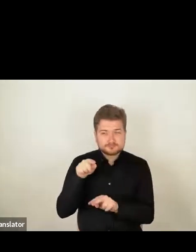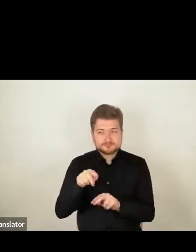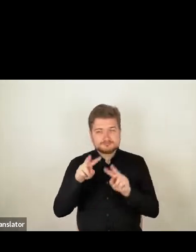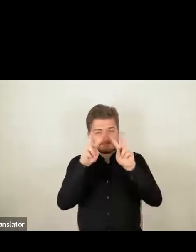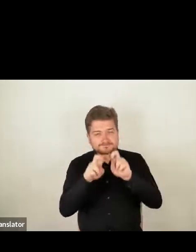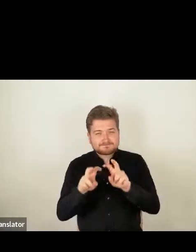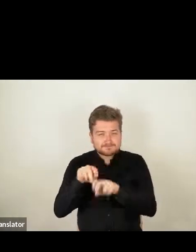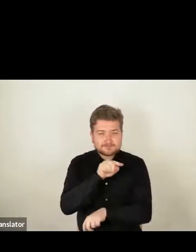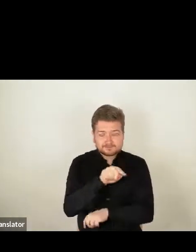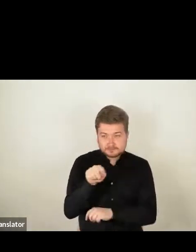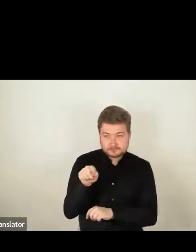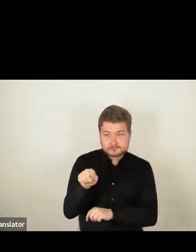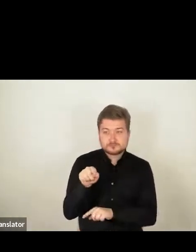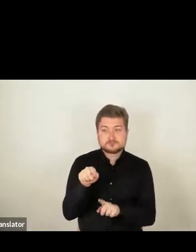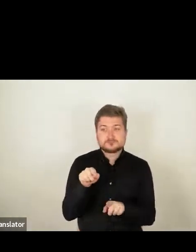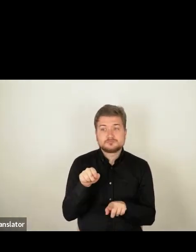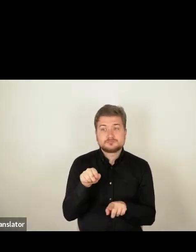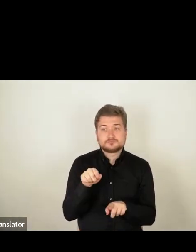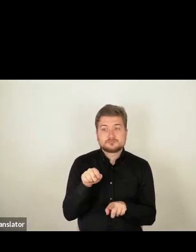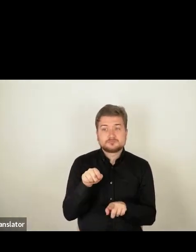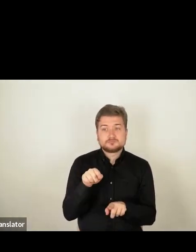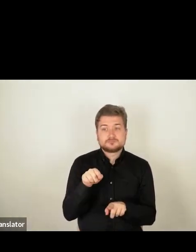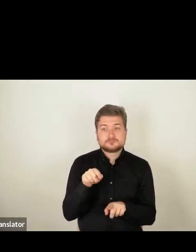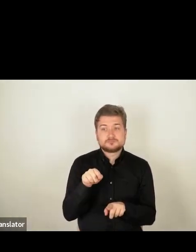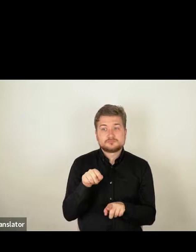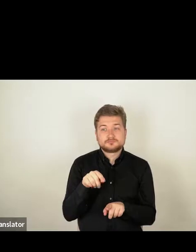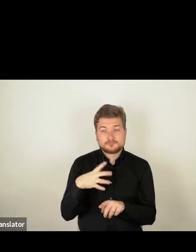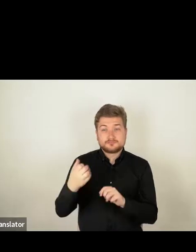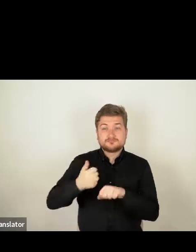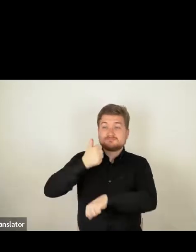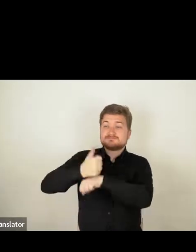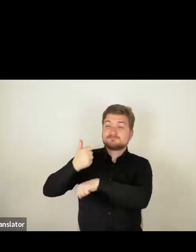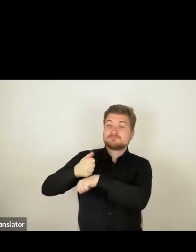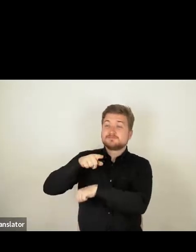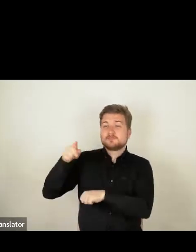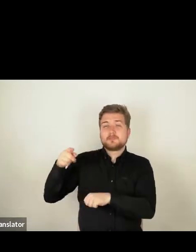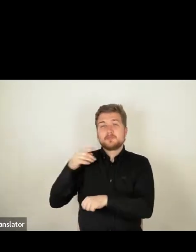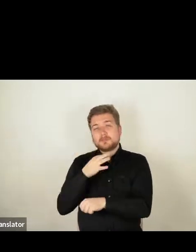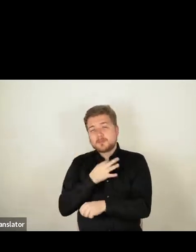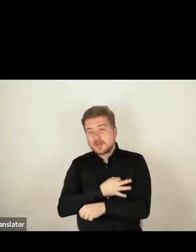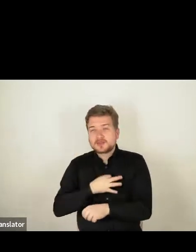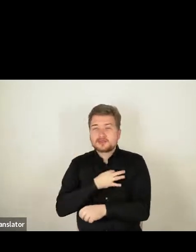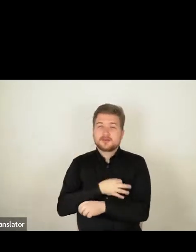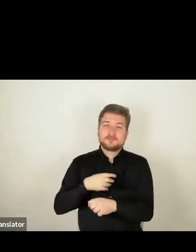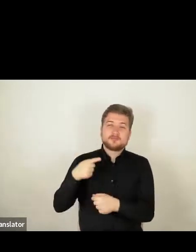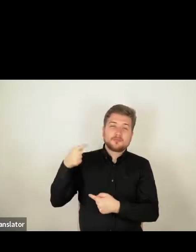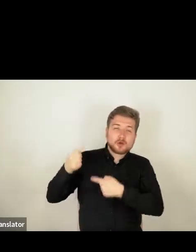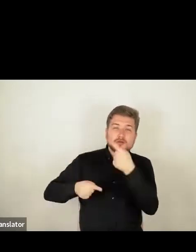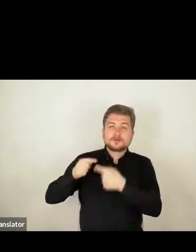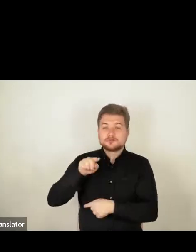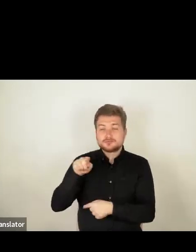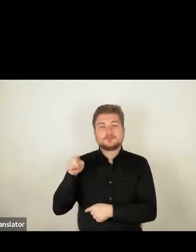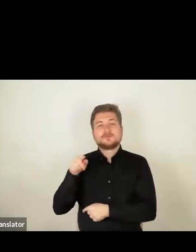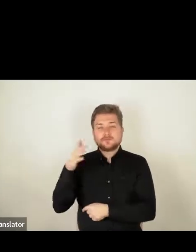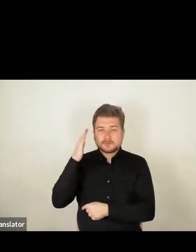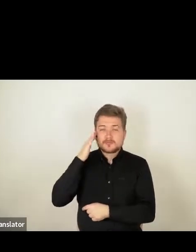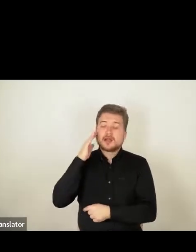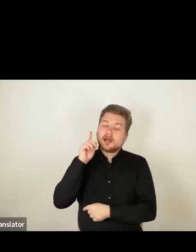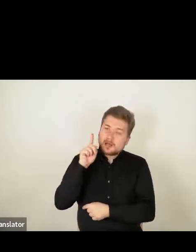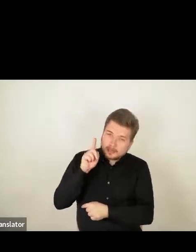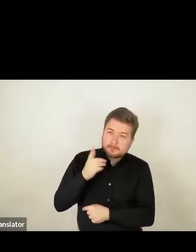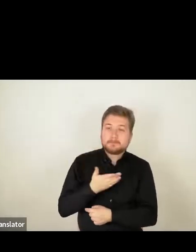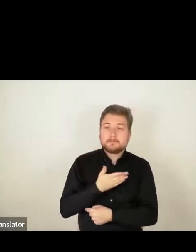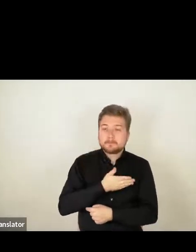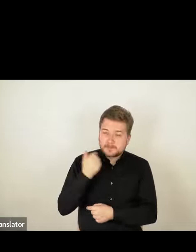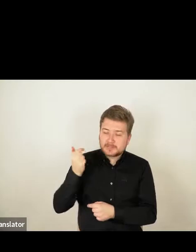Sometimes the leadership of the parliament is aware of certain shortcomings, but from our experience, usually it is just the tip of the iceberg, and there is a need to